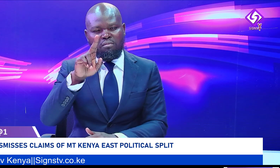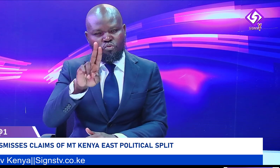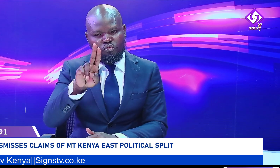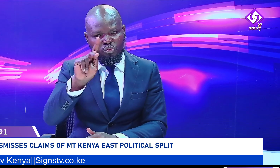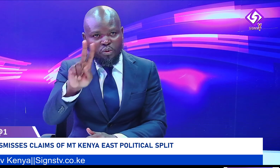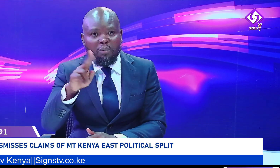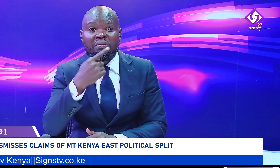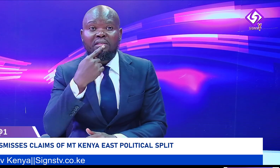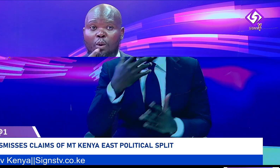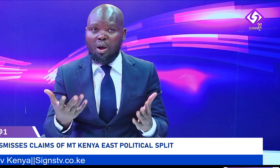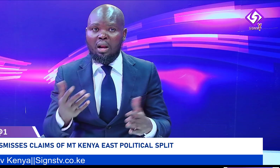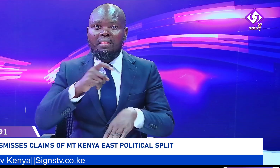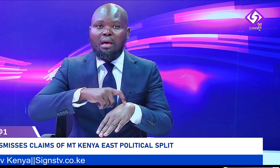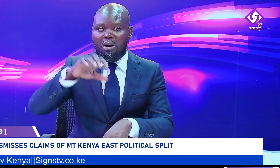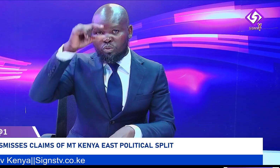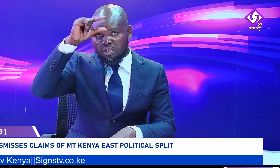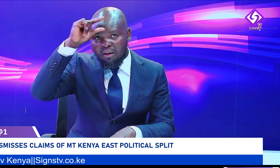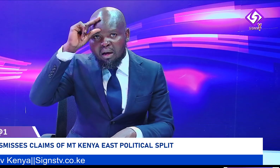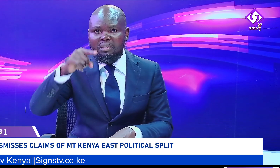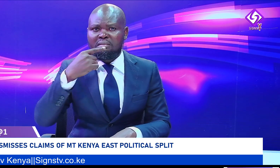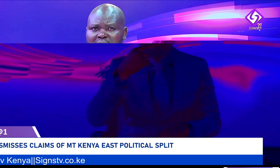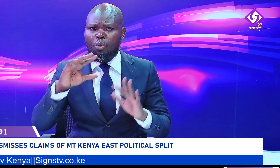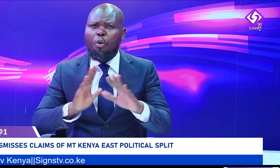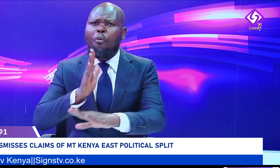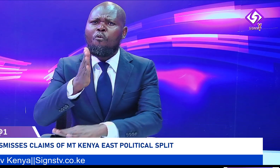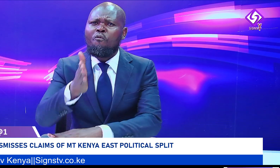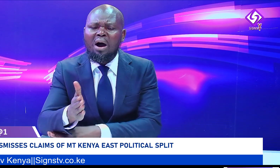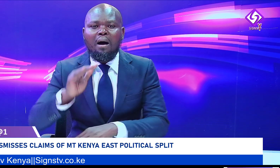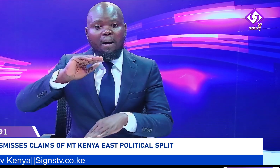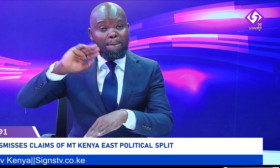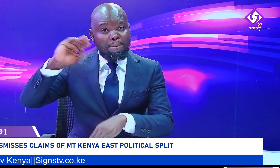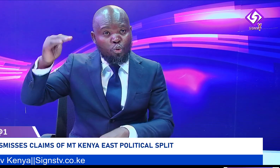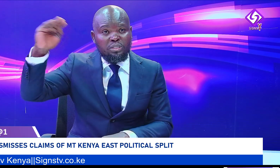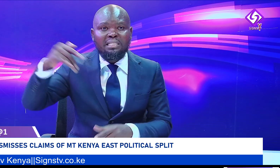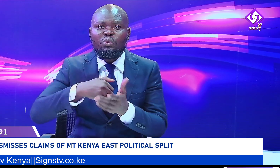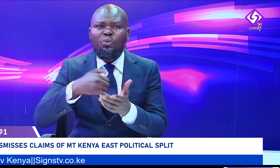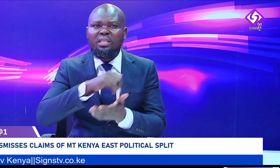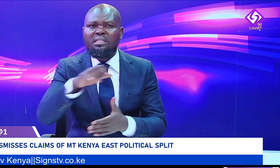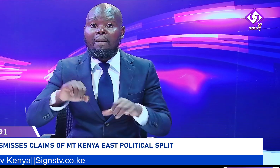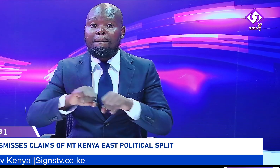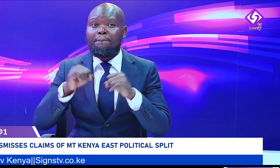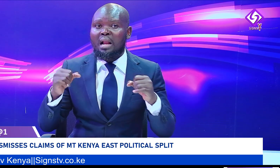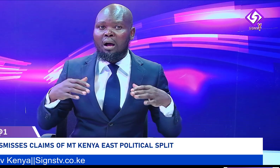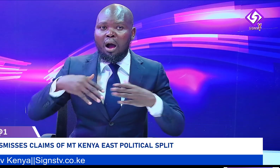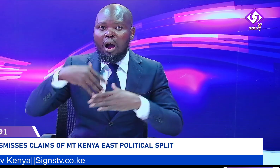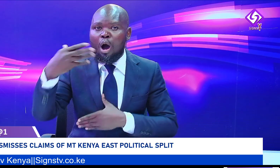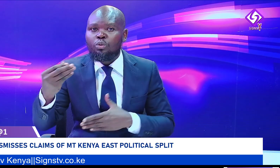aim at Public Service Cabinet Secretary Geoffrey Ruku and Embu Governor Cecily Mbarire over their assertions that Mount